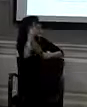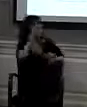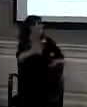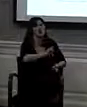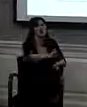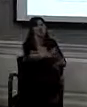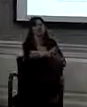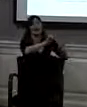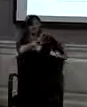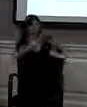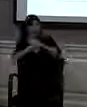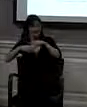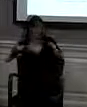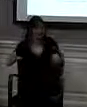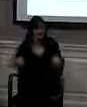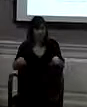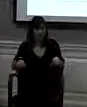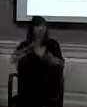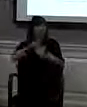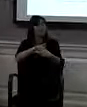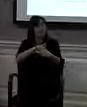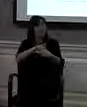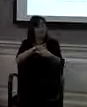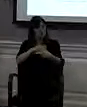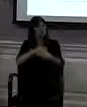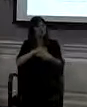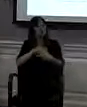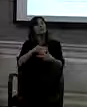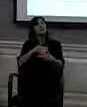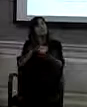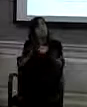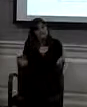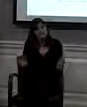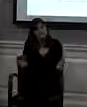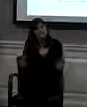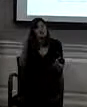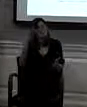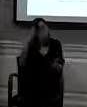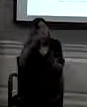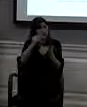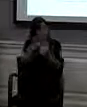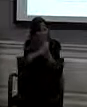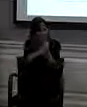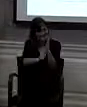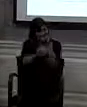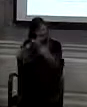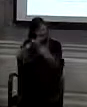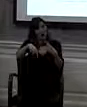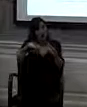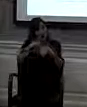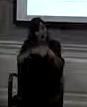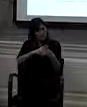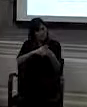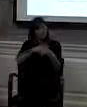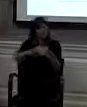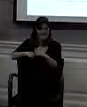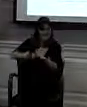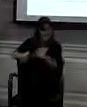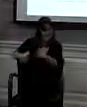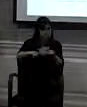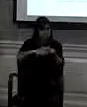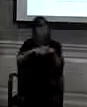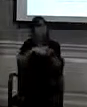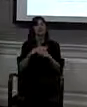an international community through fostering knowledge and skills related to universal values and standards. Human rights education for